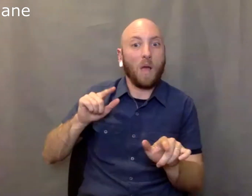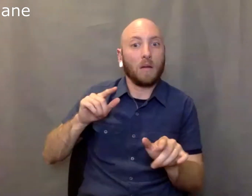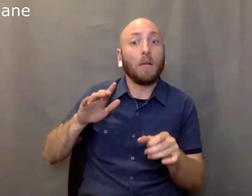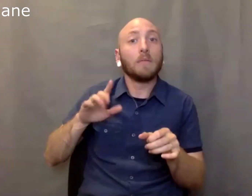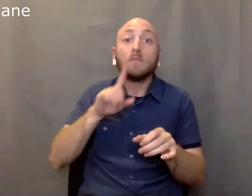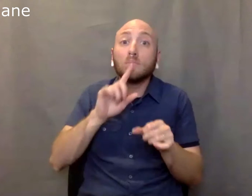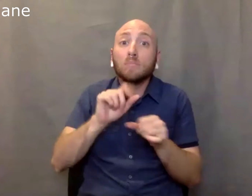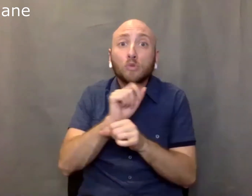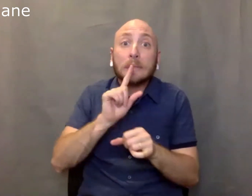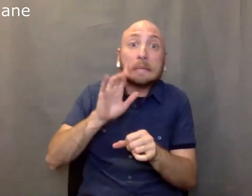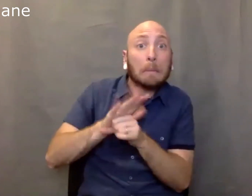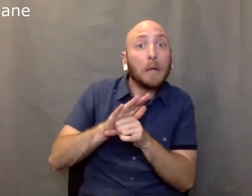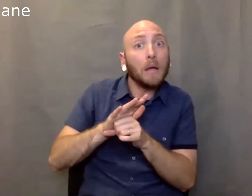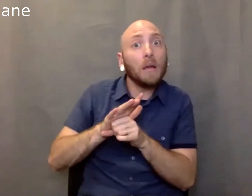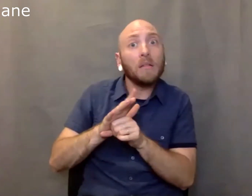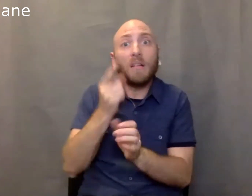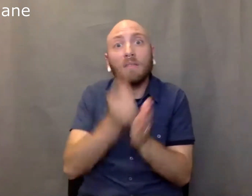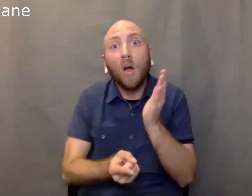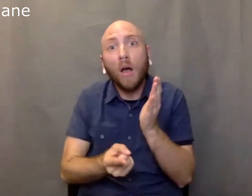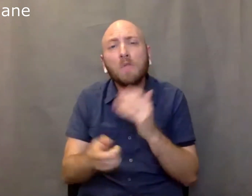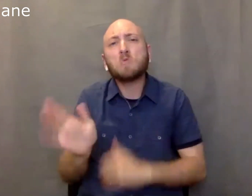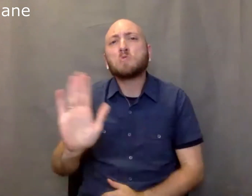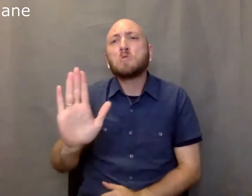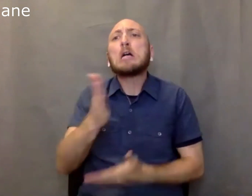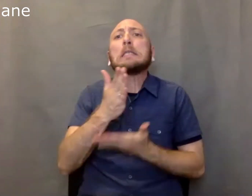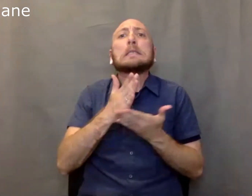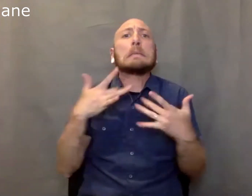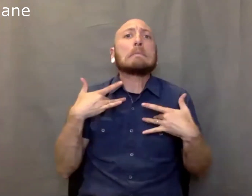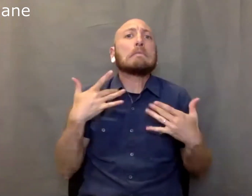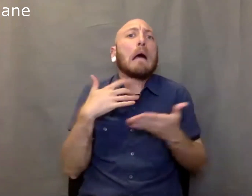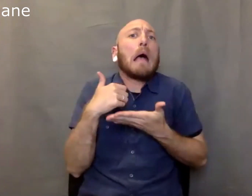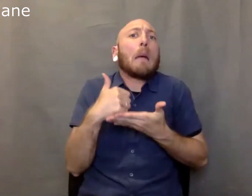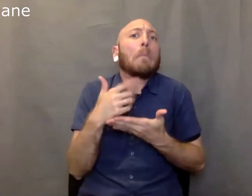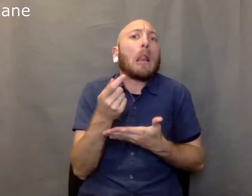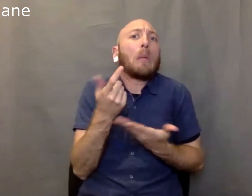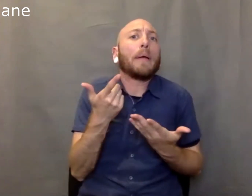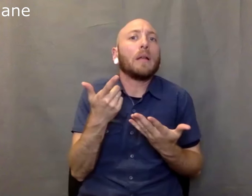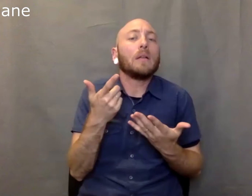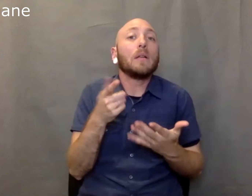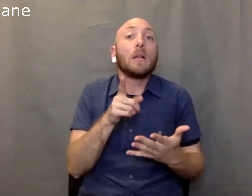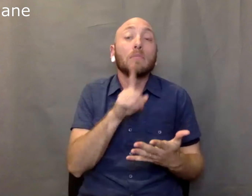to Monkey Paw. I would help with certain events, but I didn't hold any type of position.